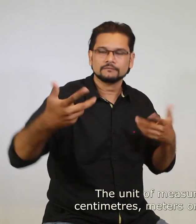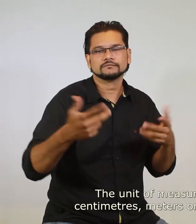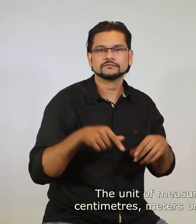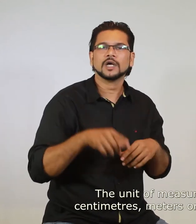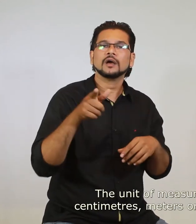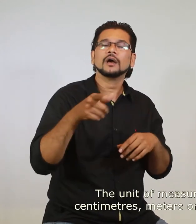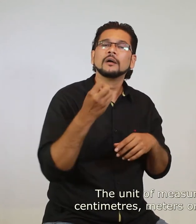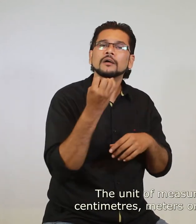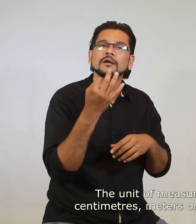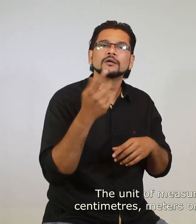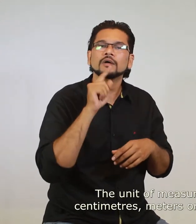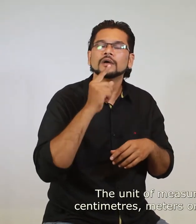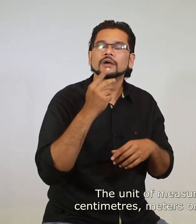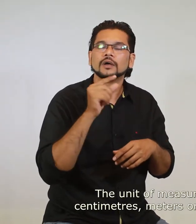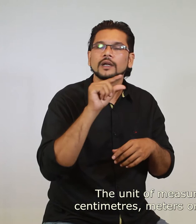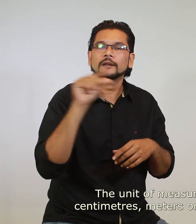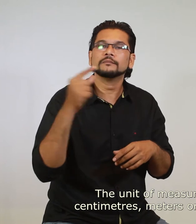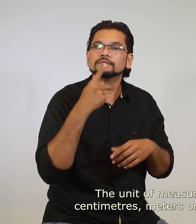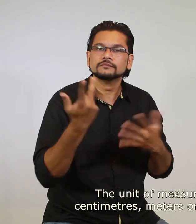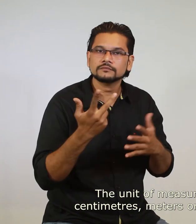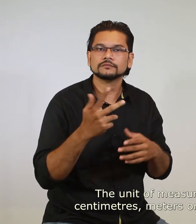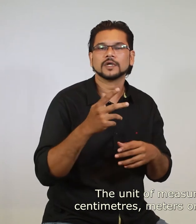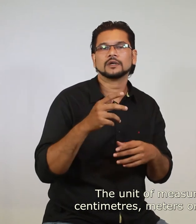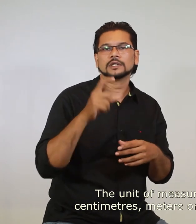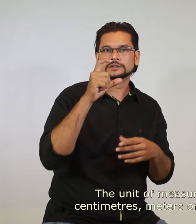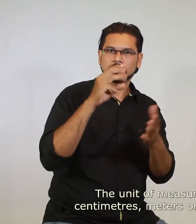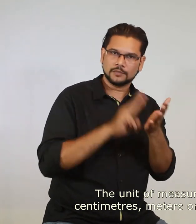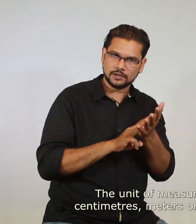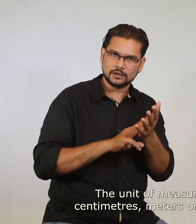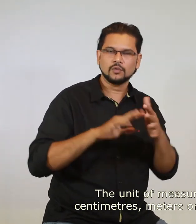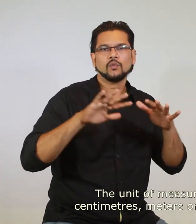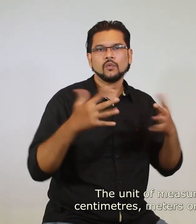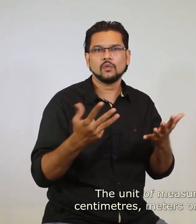The unit of measurement is centimeters, meters, or kilometers.